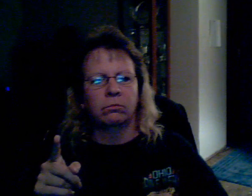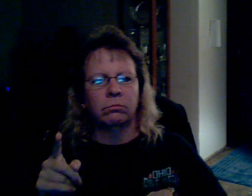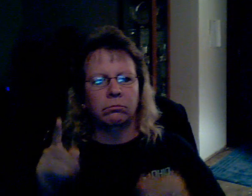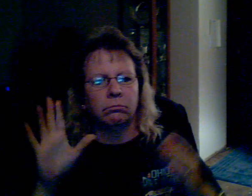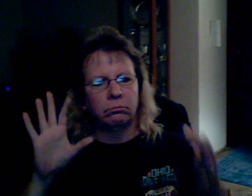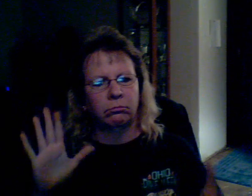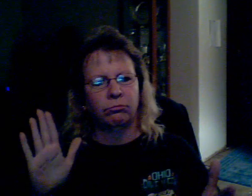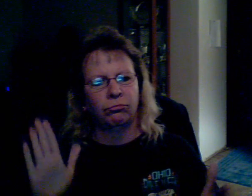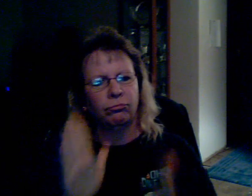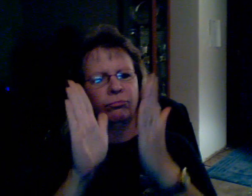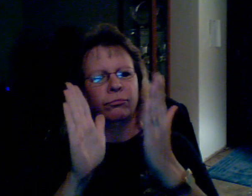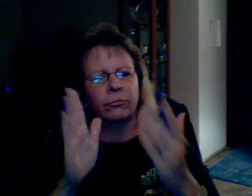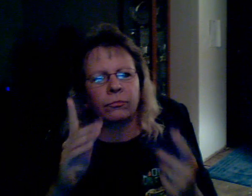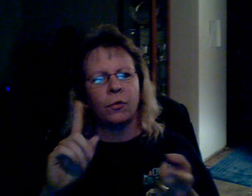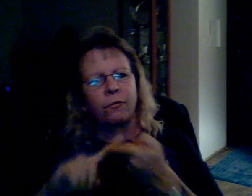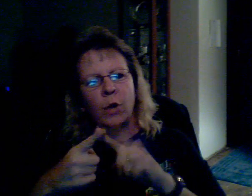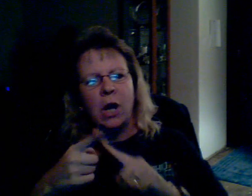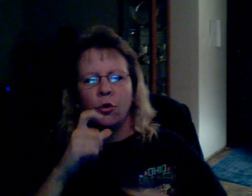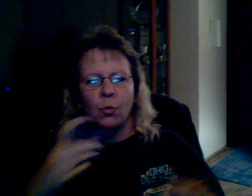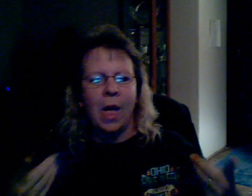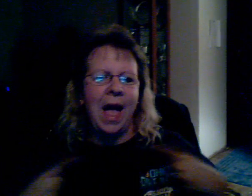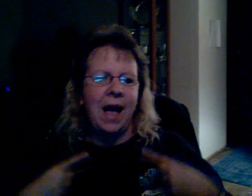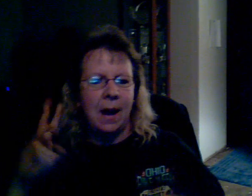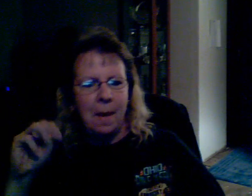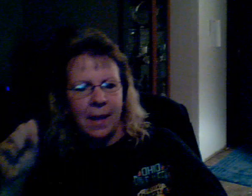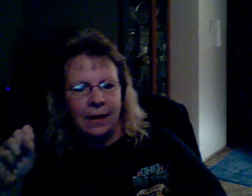to hang through half a day.